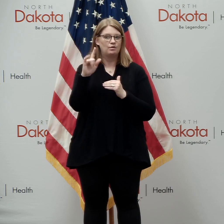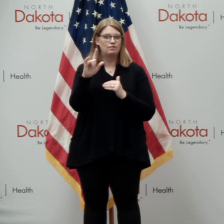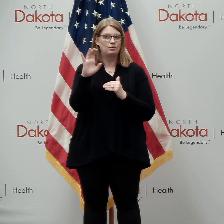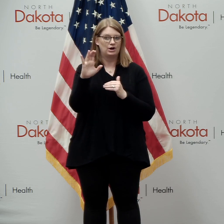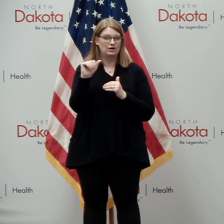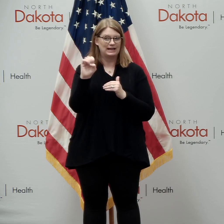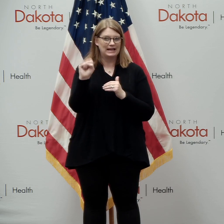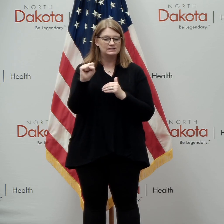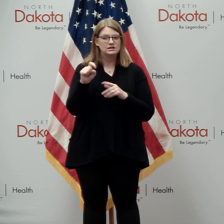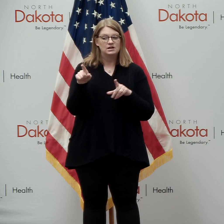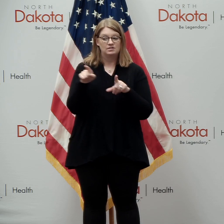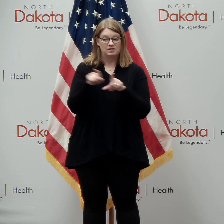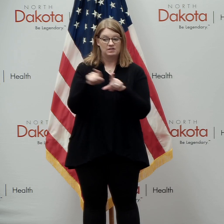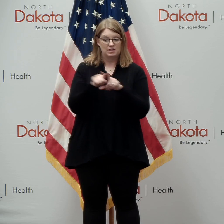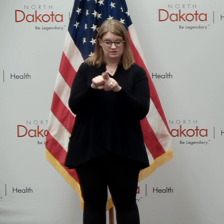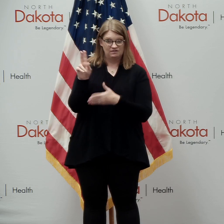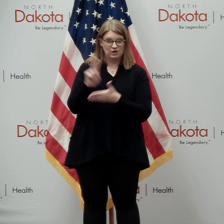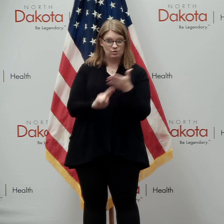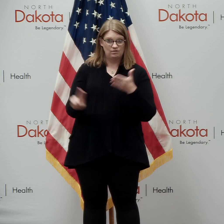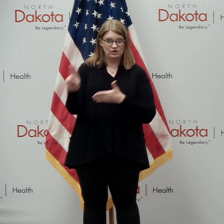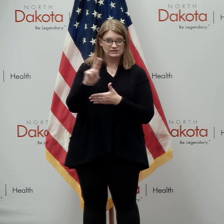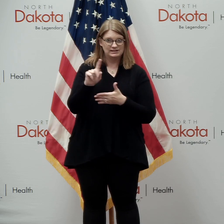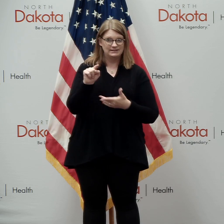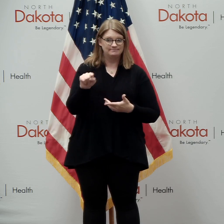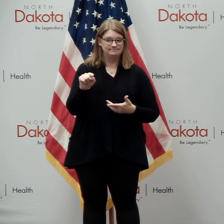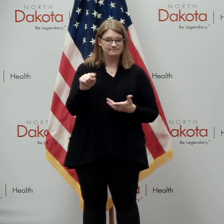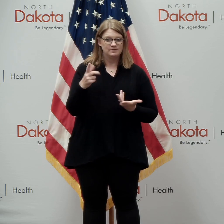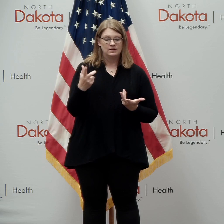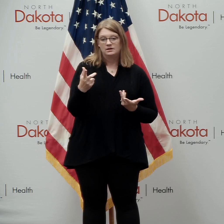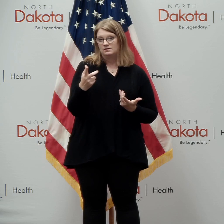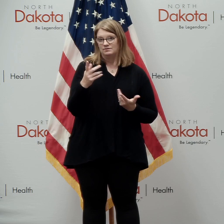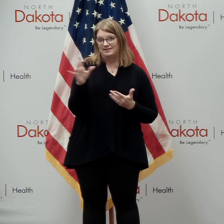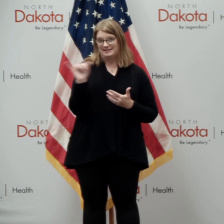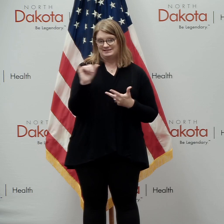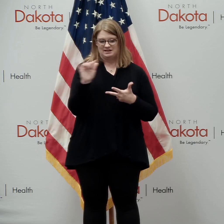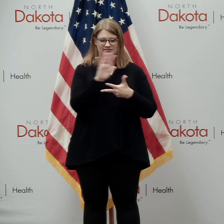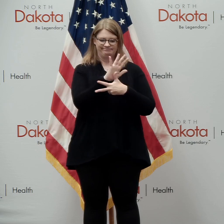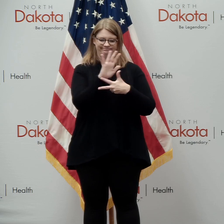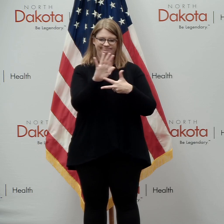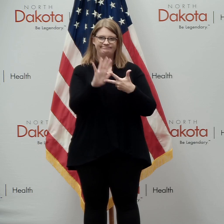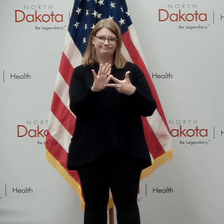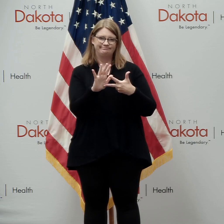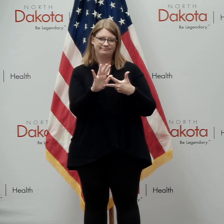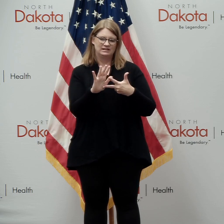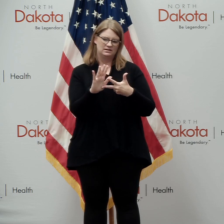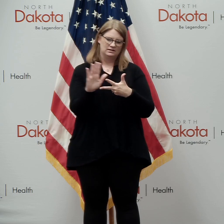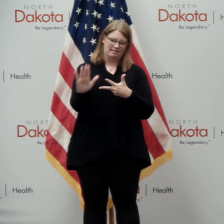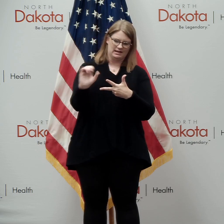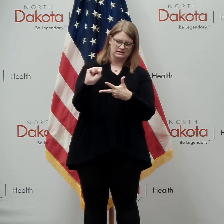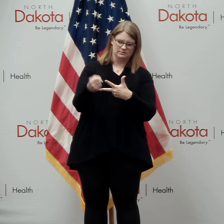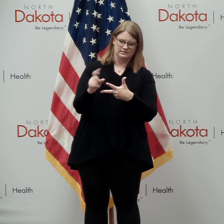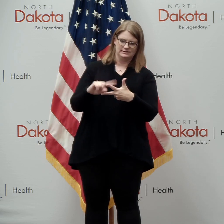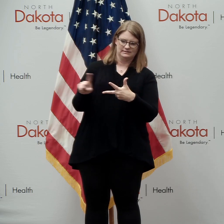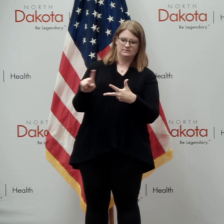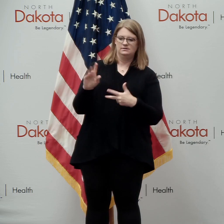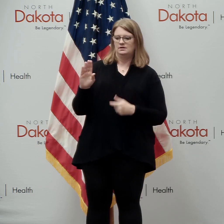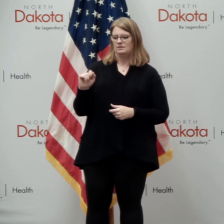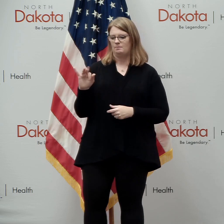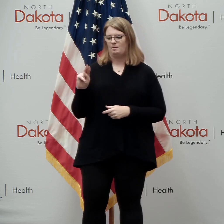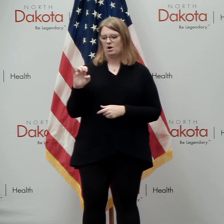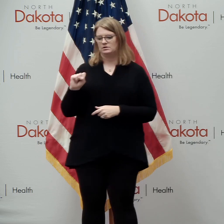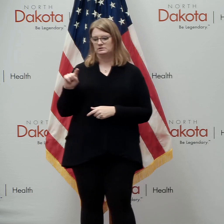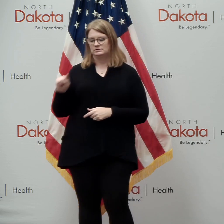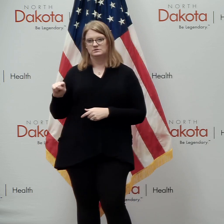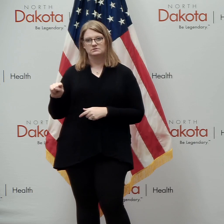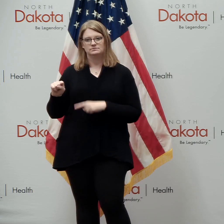cases. They've got a university, but again, they're for the same factors. They're in a little different situation where Barnes made